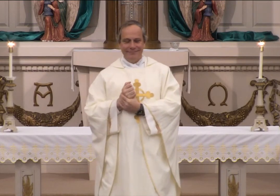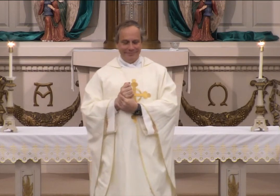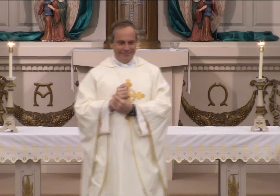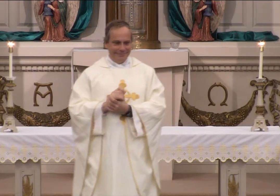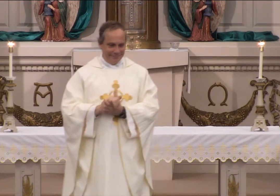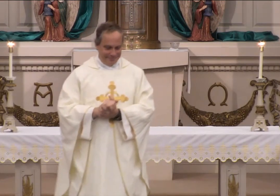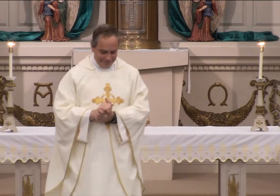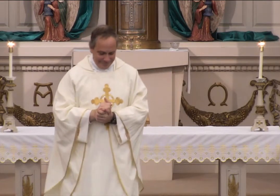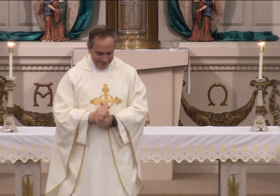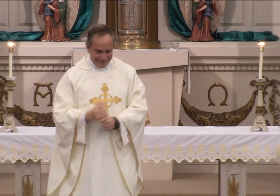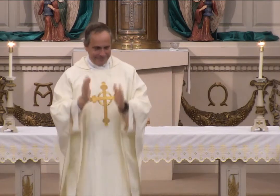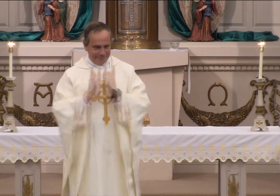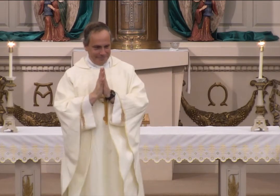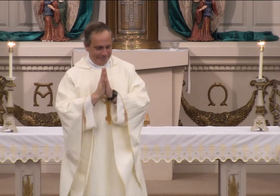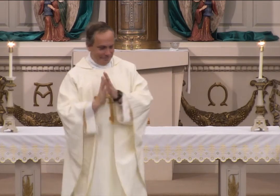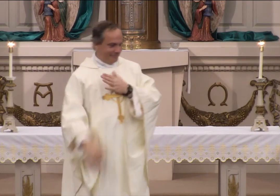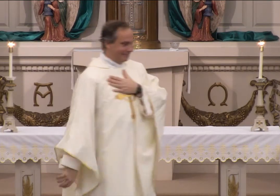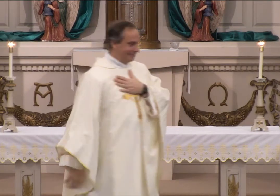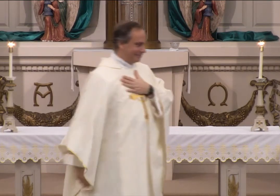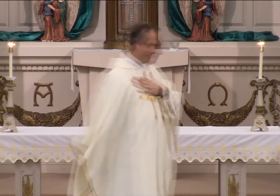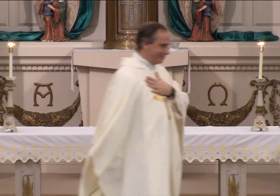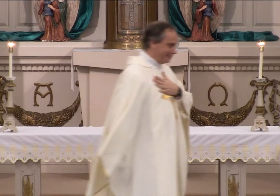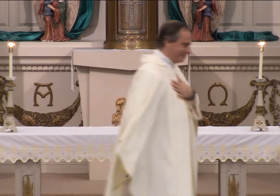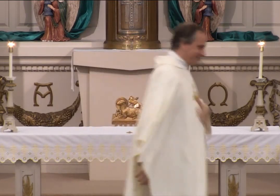you will not have spiritual leprosy. Amen.